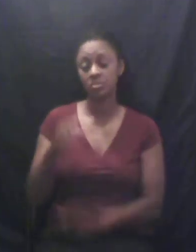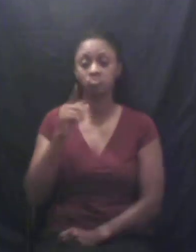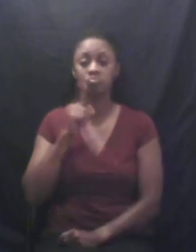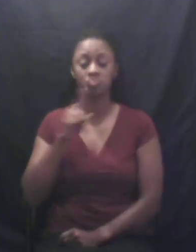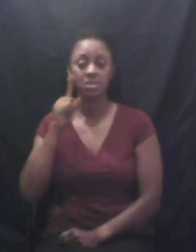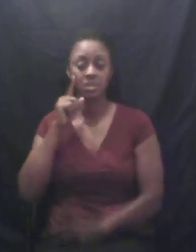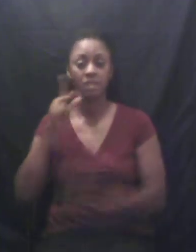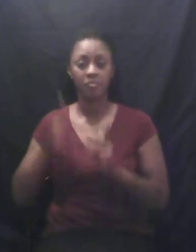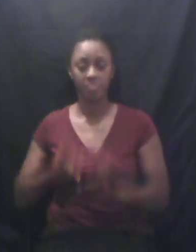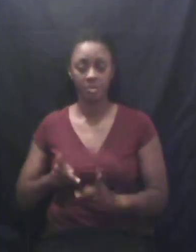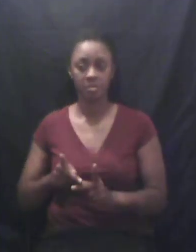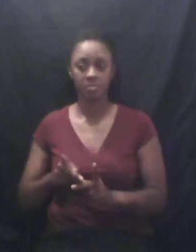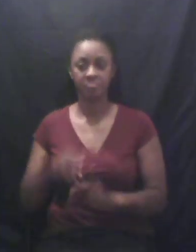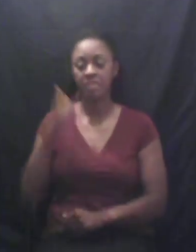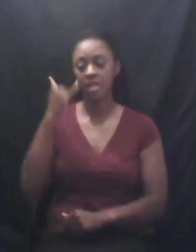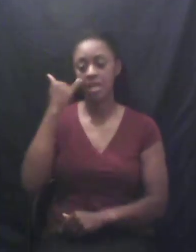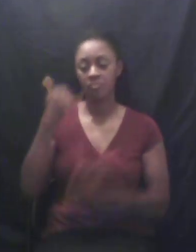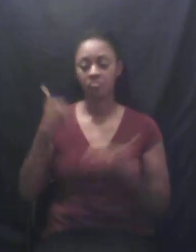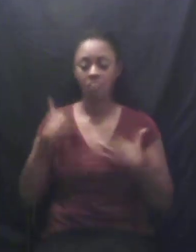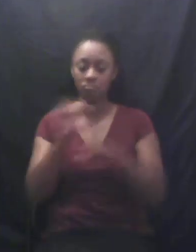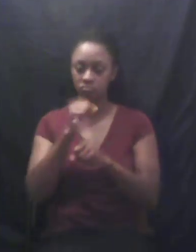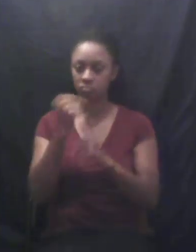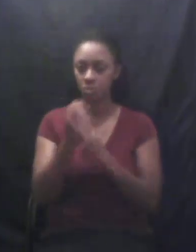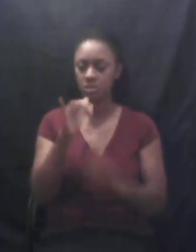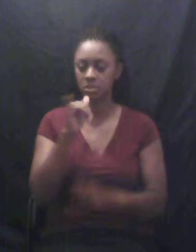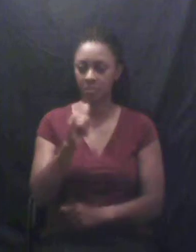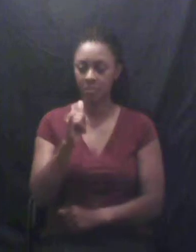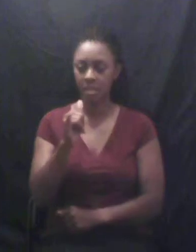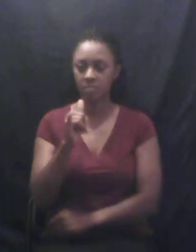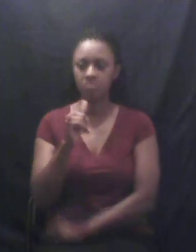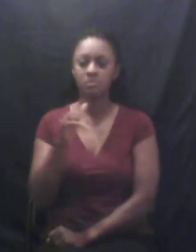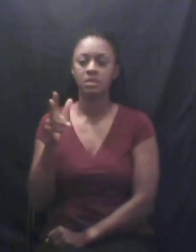So if in a situation the hearing consumer is not understanding,